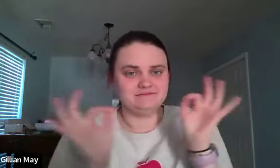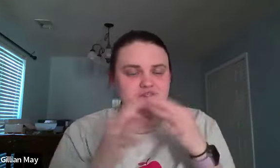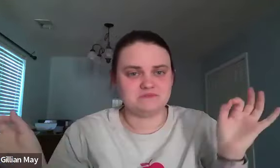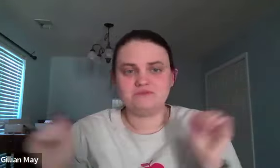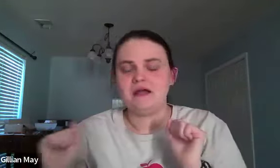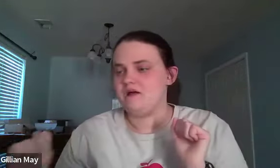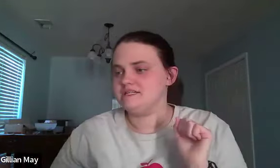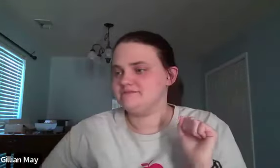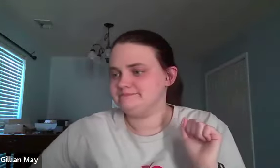so simple. I love it.